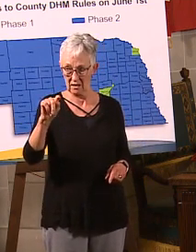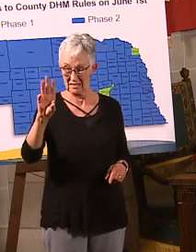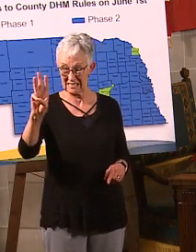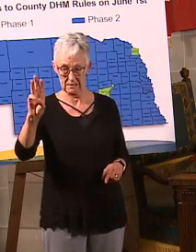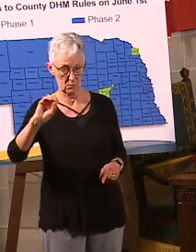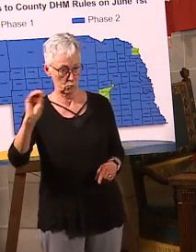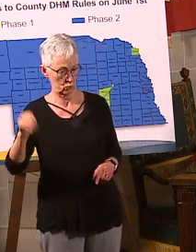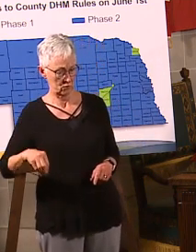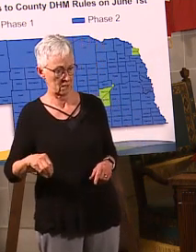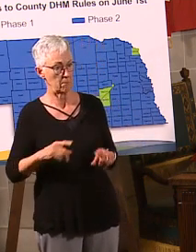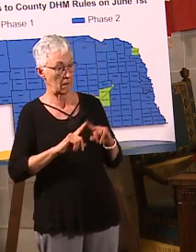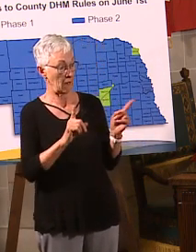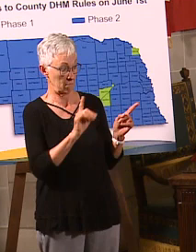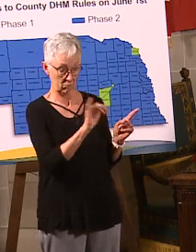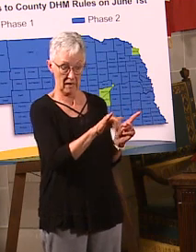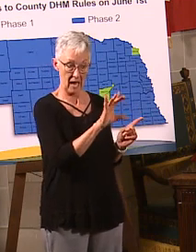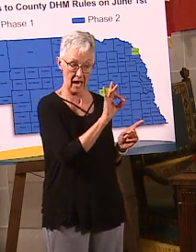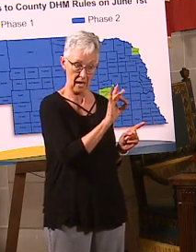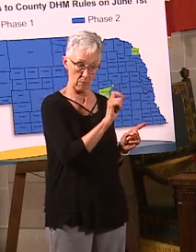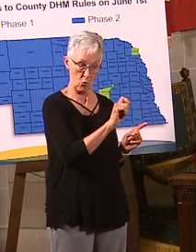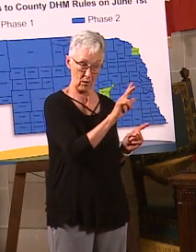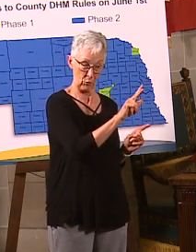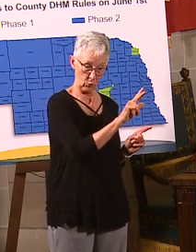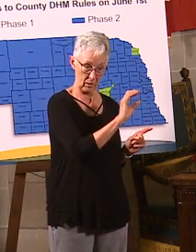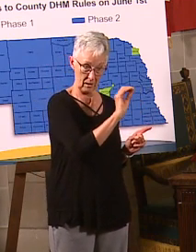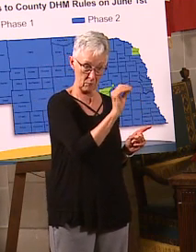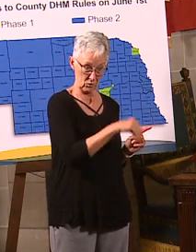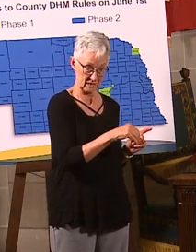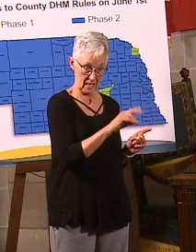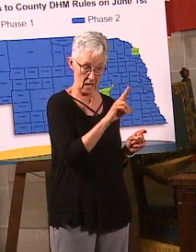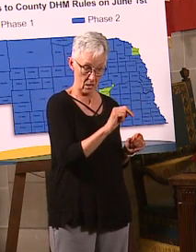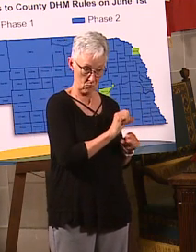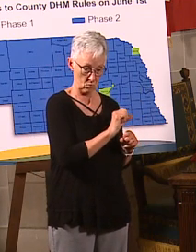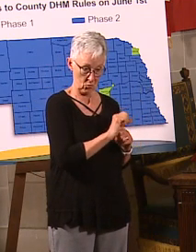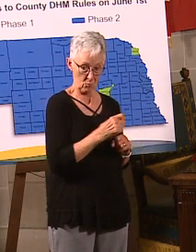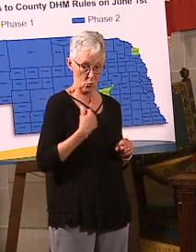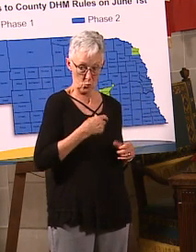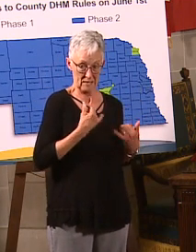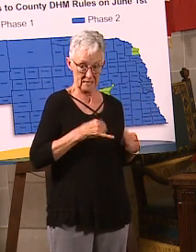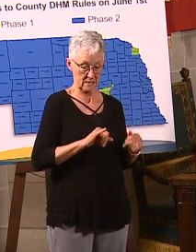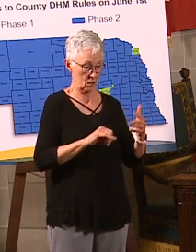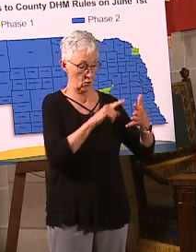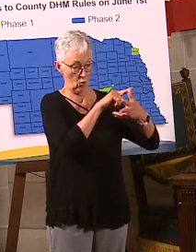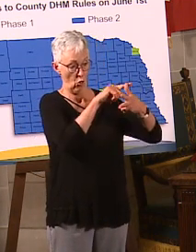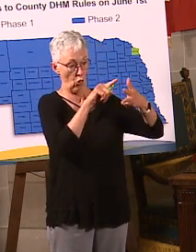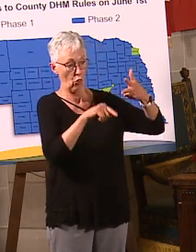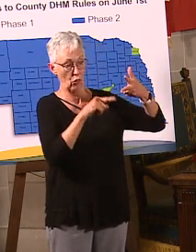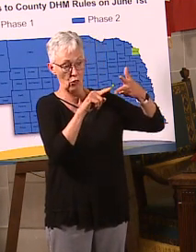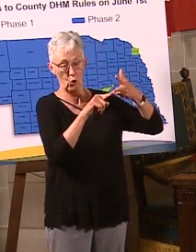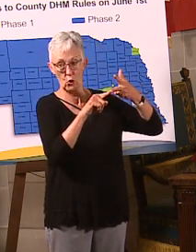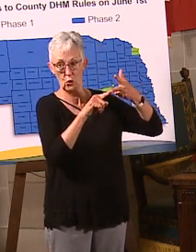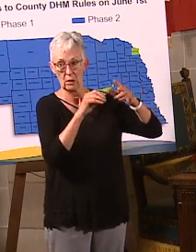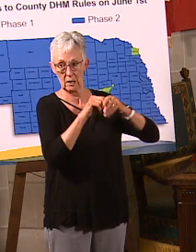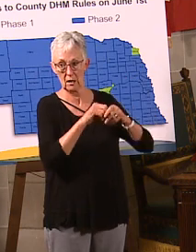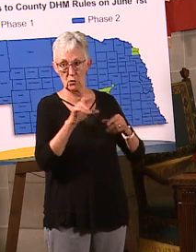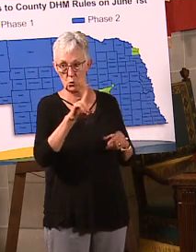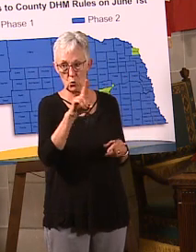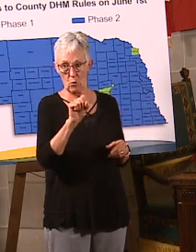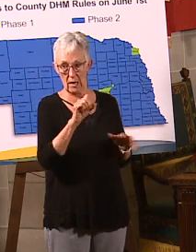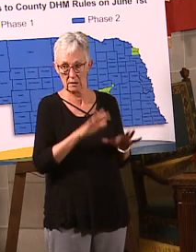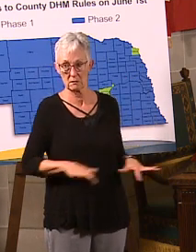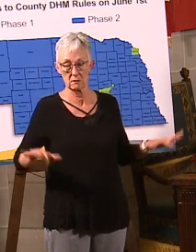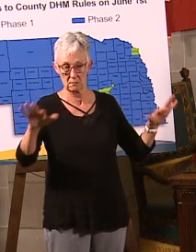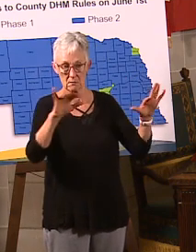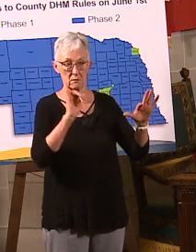high unemployment number, we are actually the third best in the country with regard to unemployment rates. So, it's a kind of a good